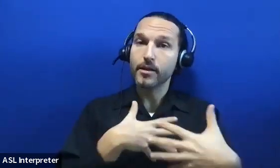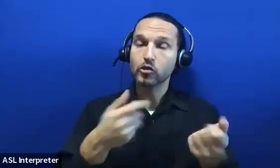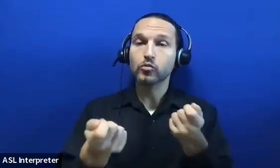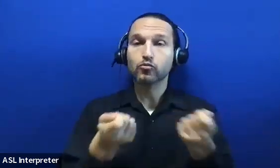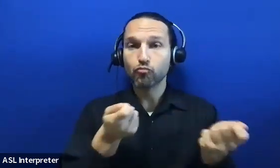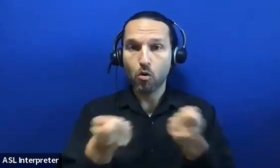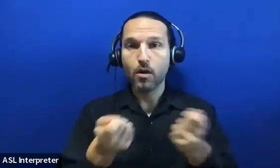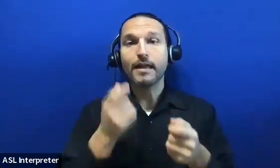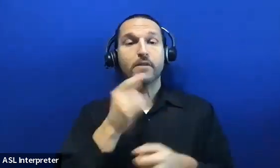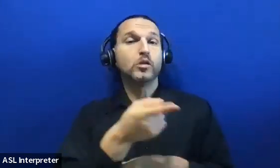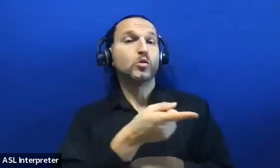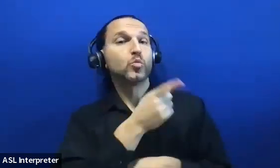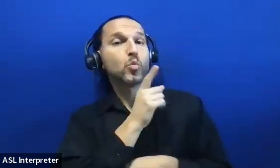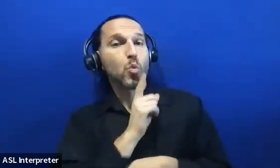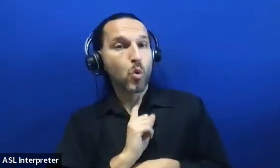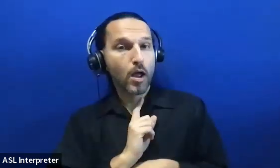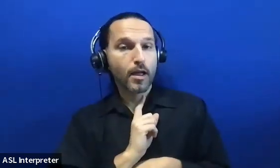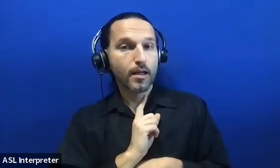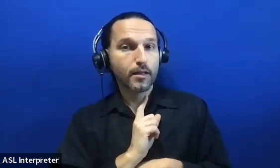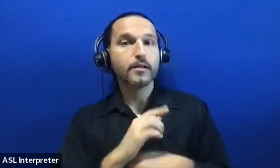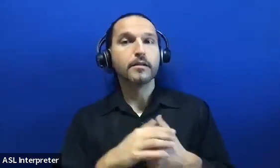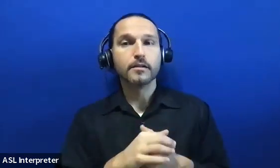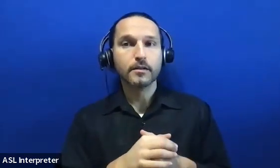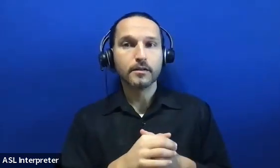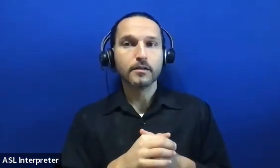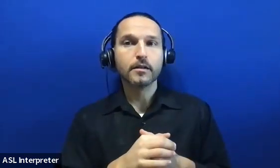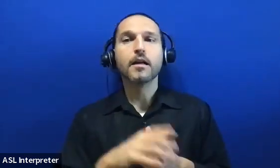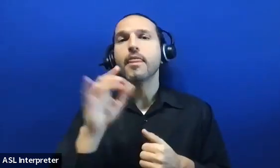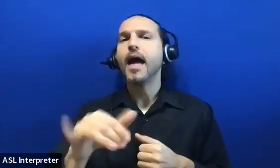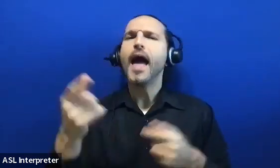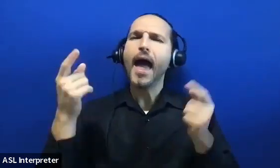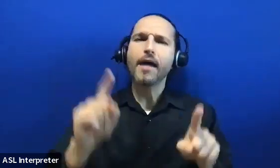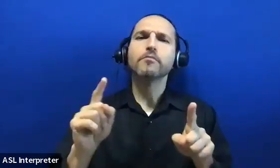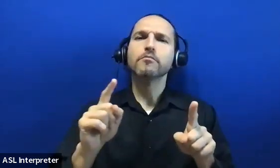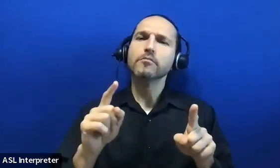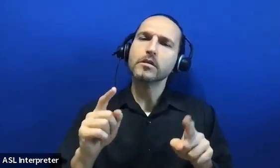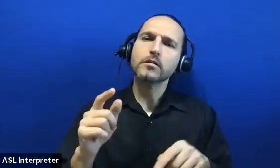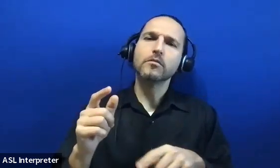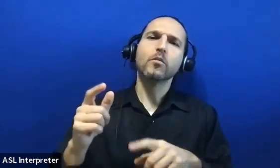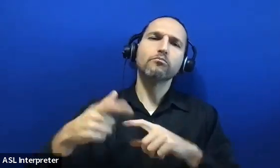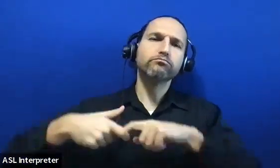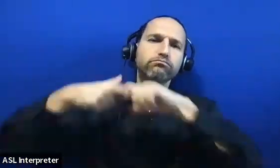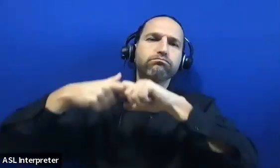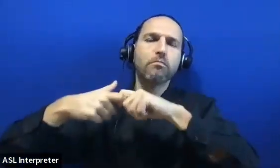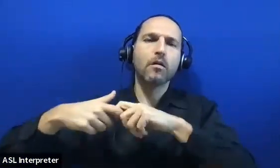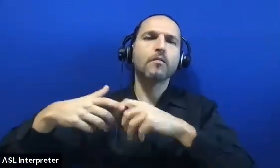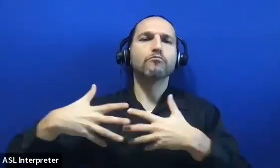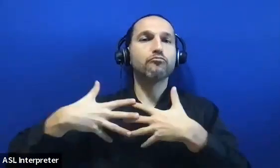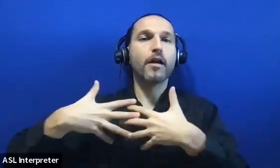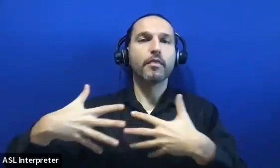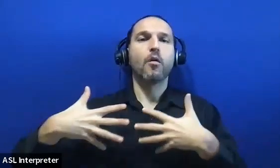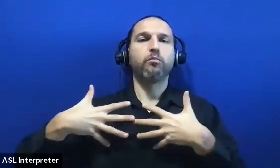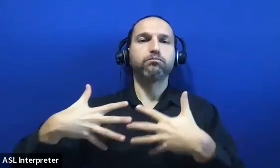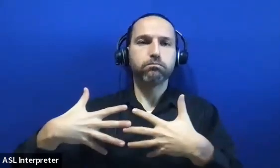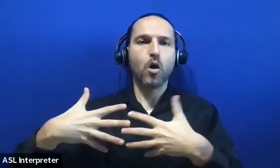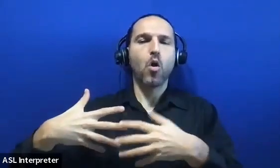When we swallow, when we actually trigger that swallow, there is a moment where we hold our breath. This is to protect us